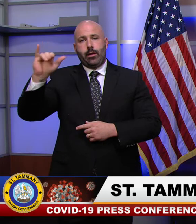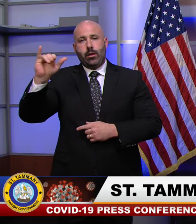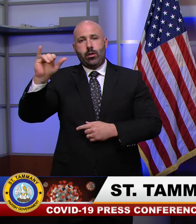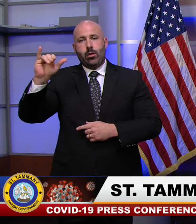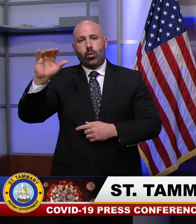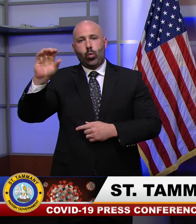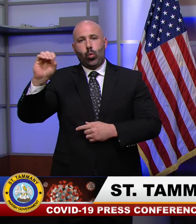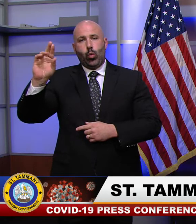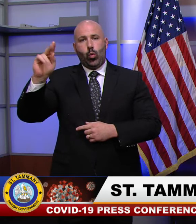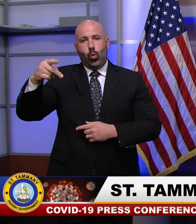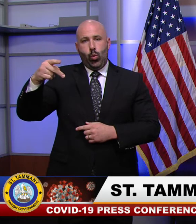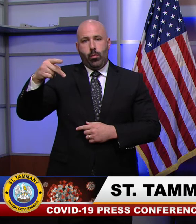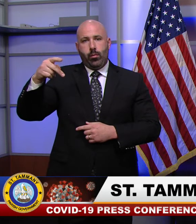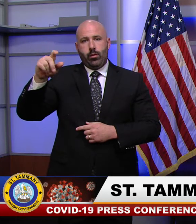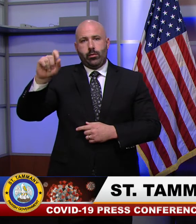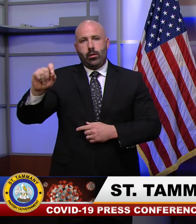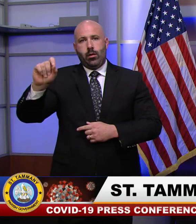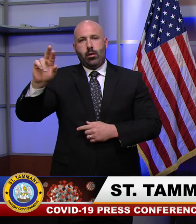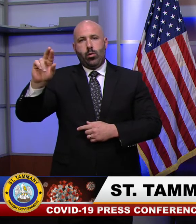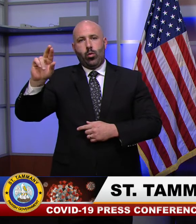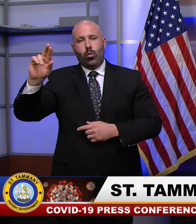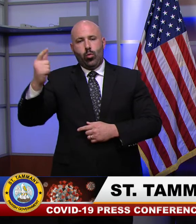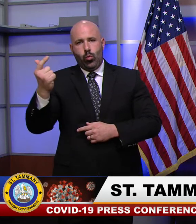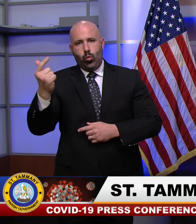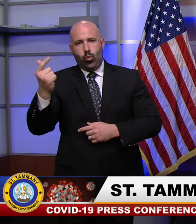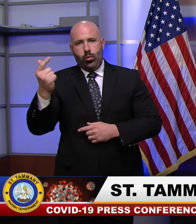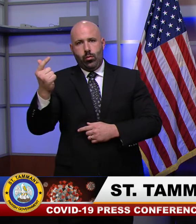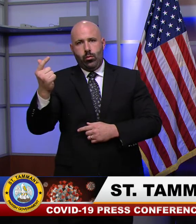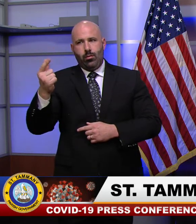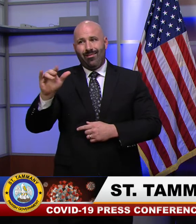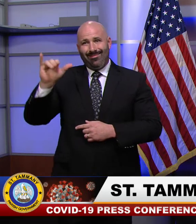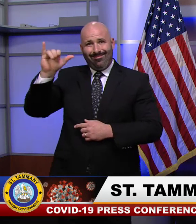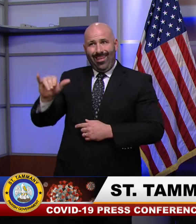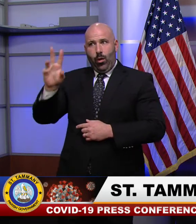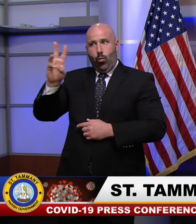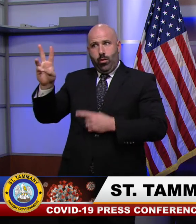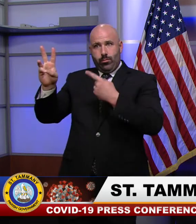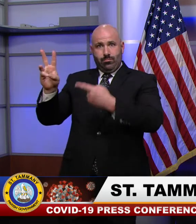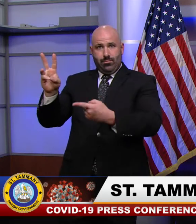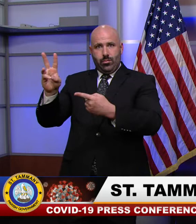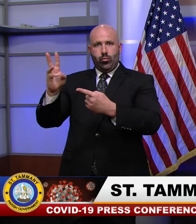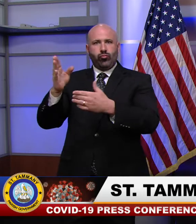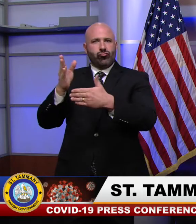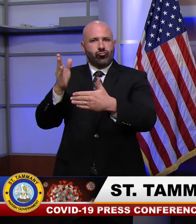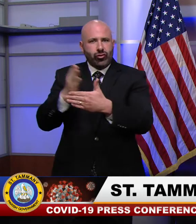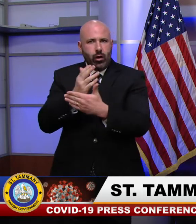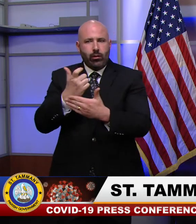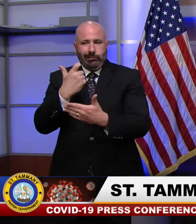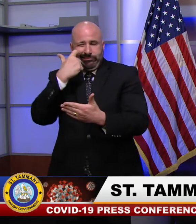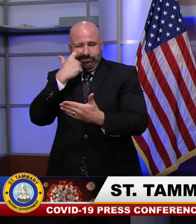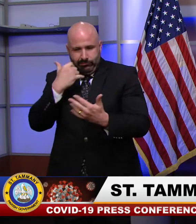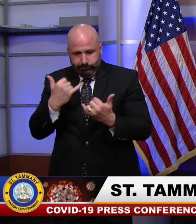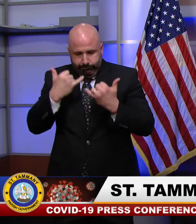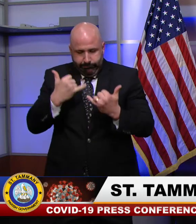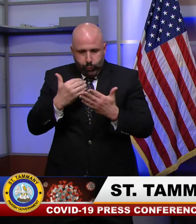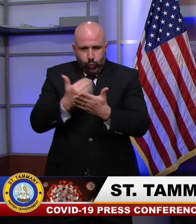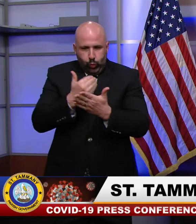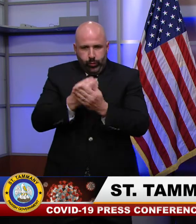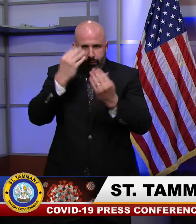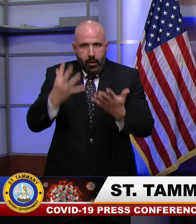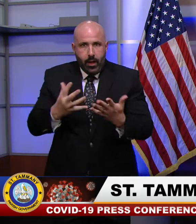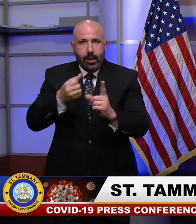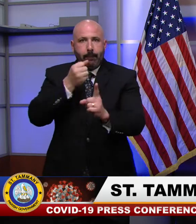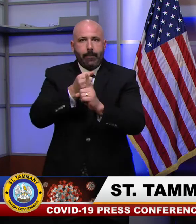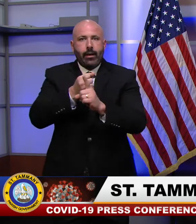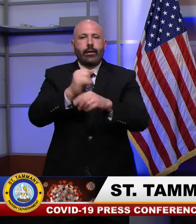www.sttammanycorp.org. Through this platform, we are sharing the most recent information impacting industry, workforce,